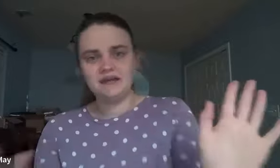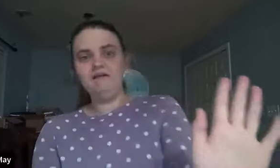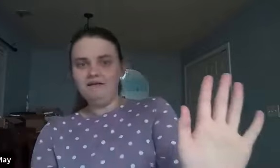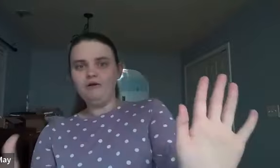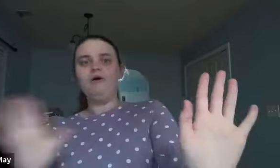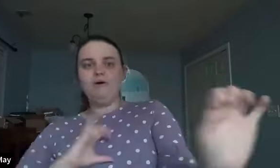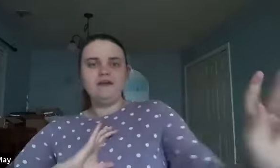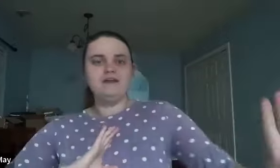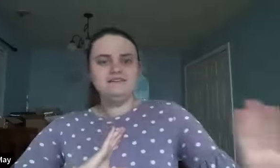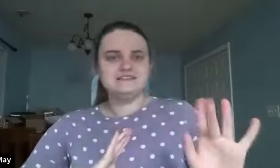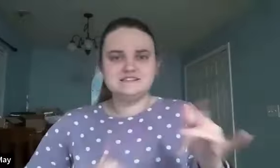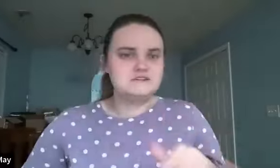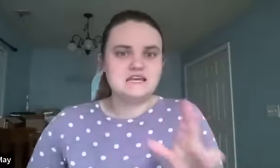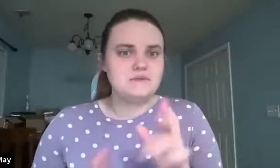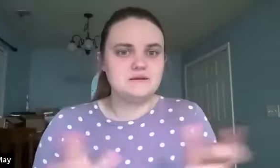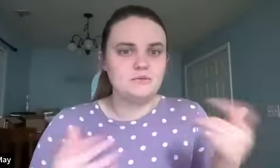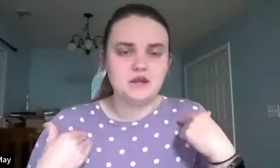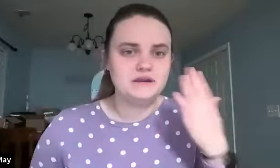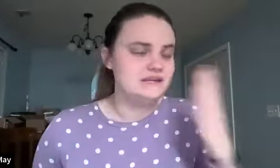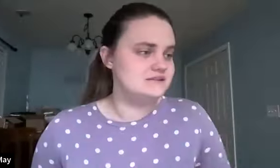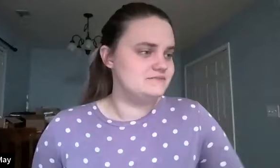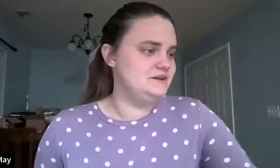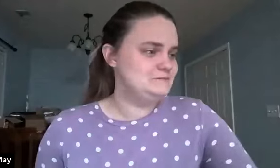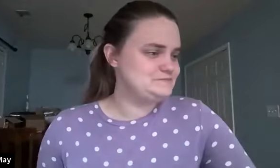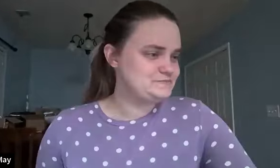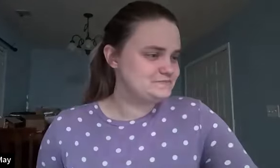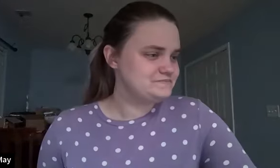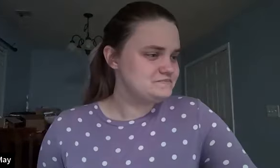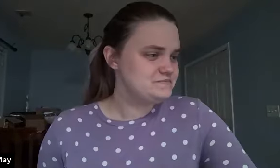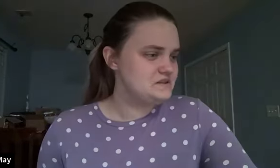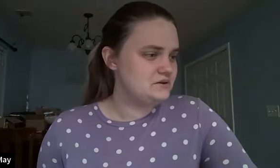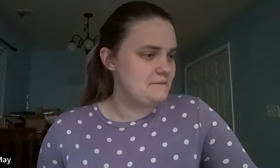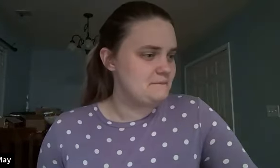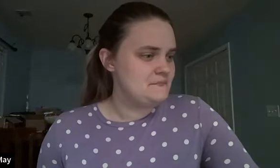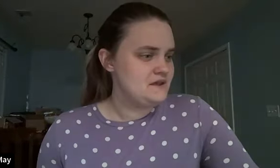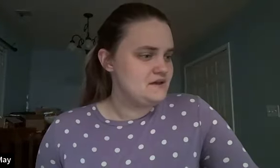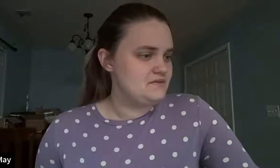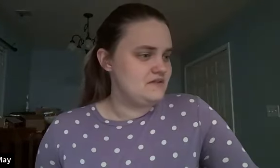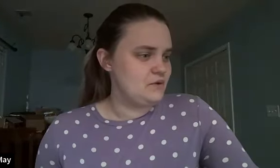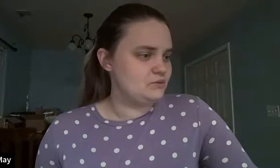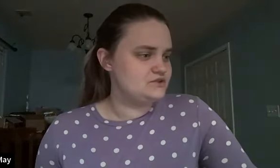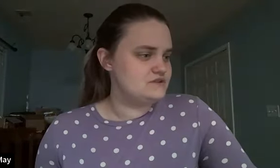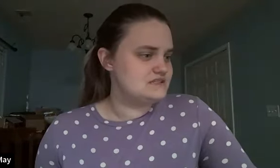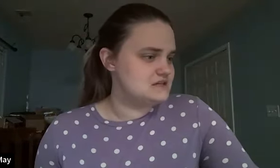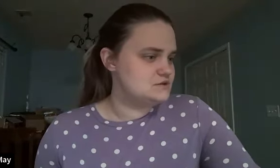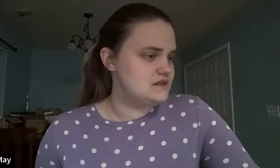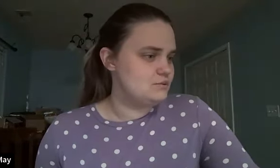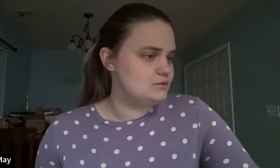like, okay, it's still the same animal. We know what it is. Okay. Then we'll do this last one and then we'll